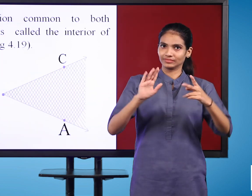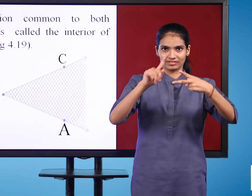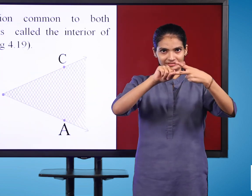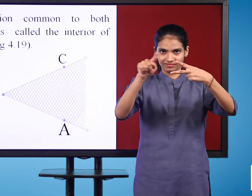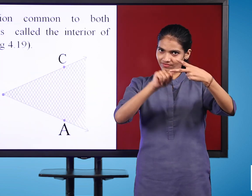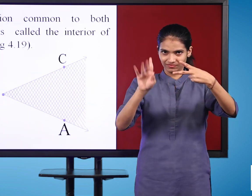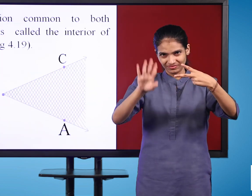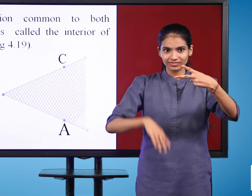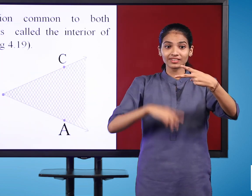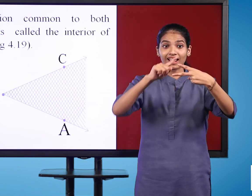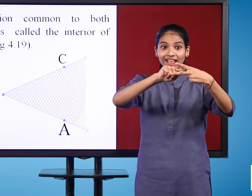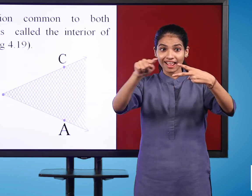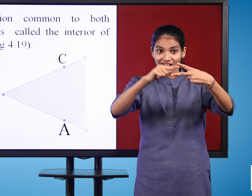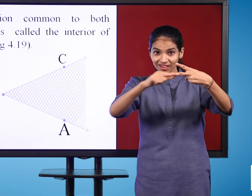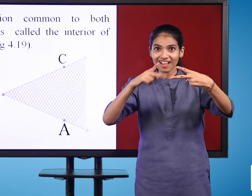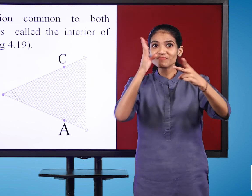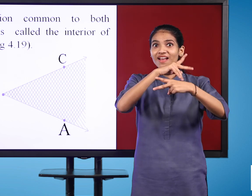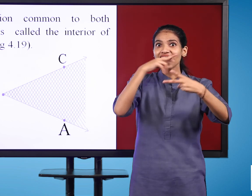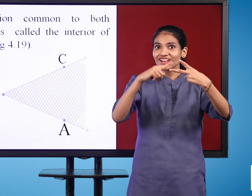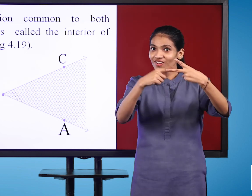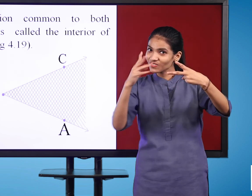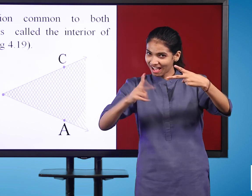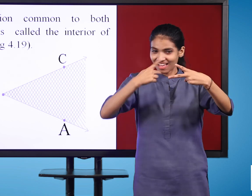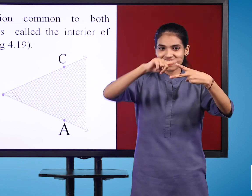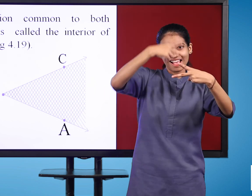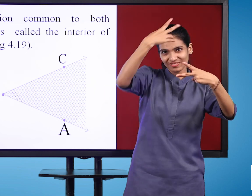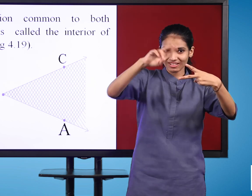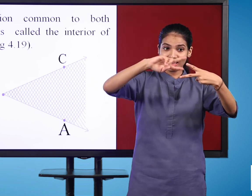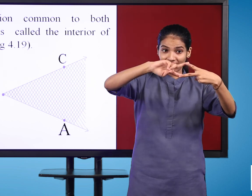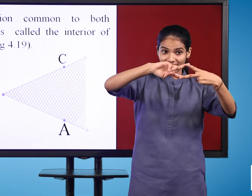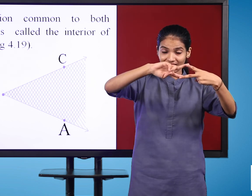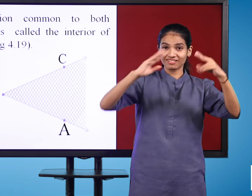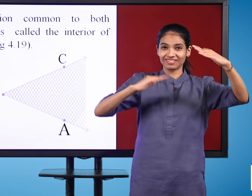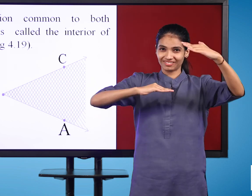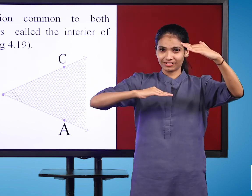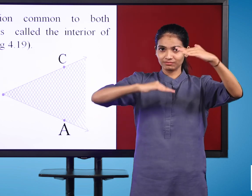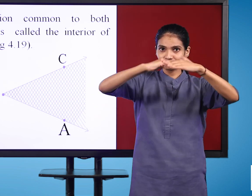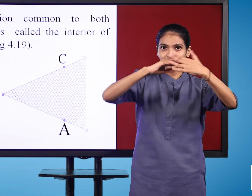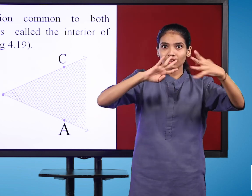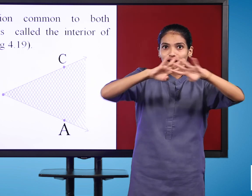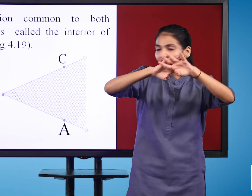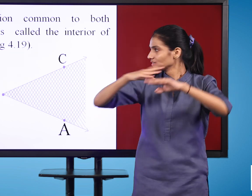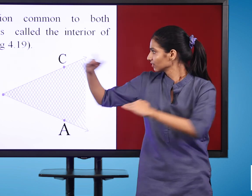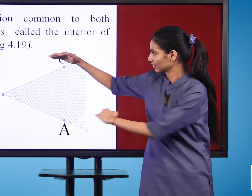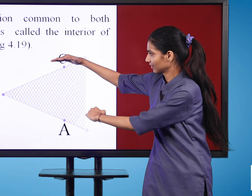The portion common to both shadings is called the interior of angle ABC.